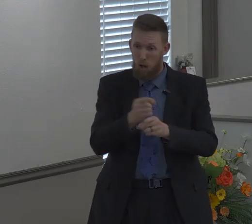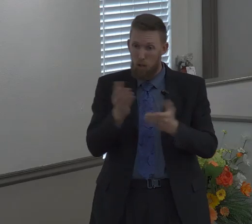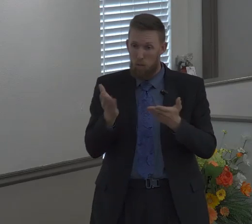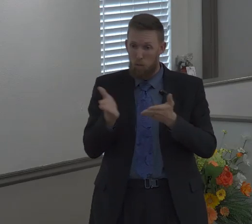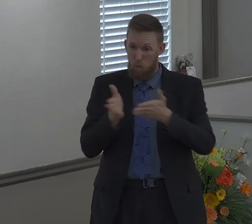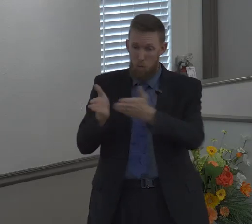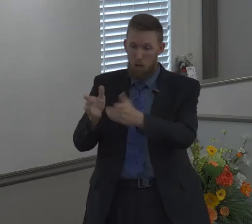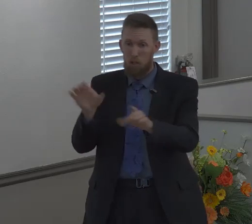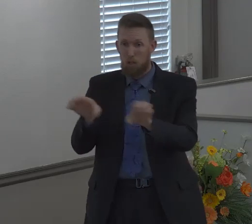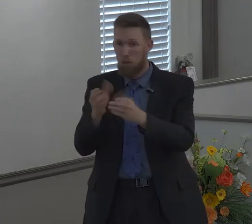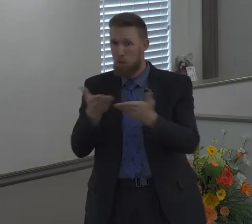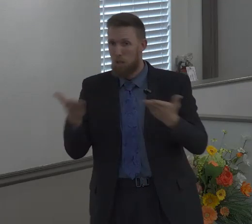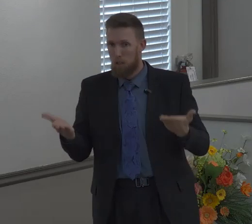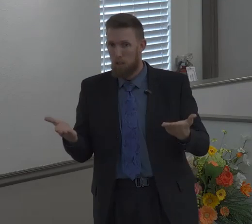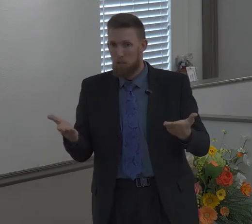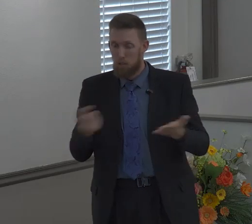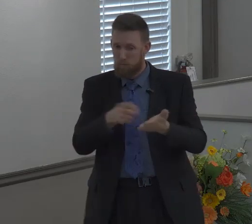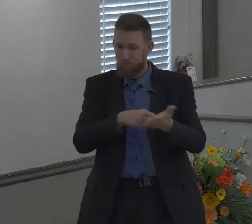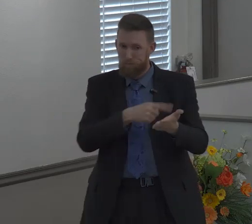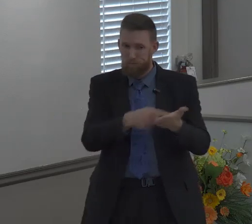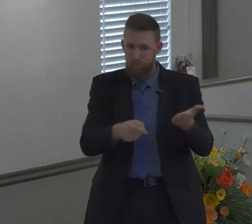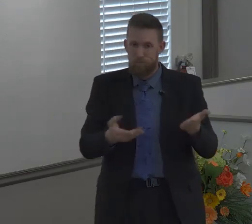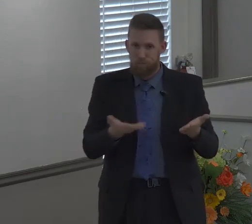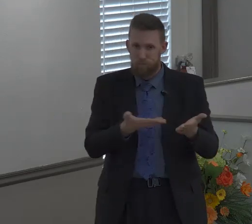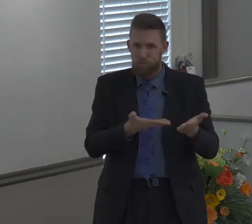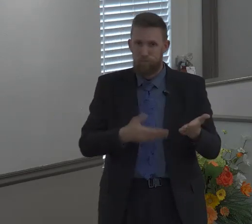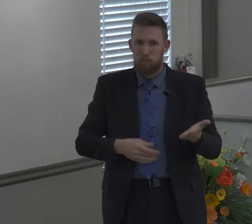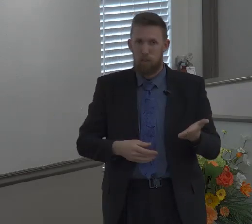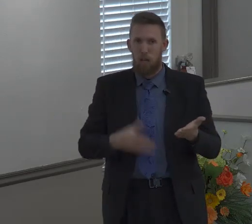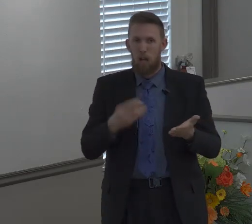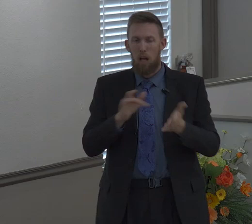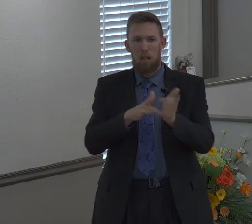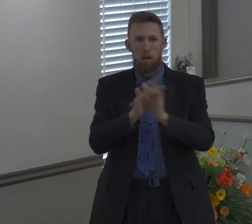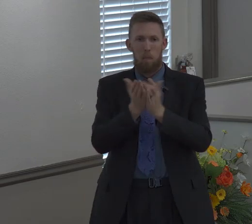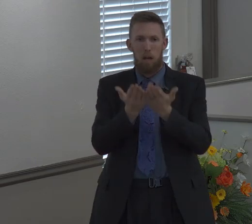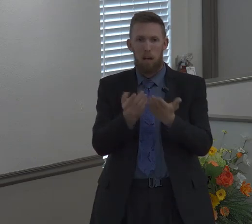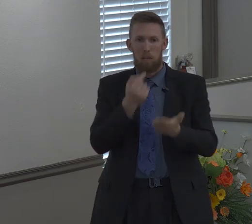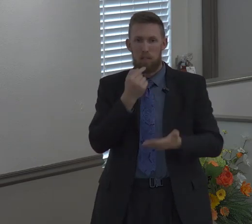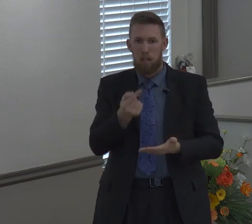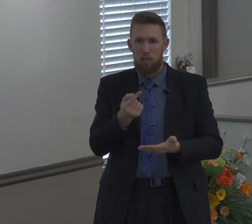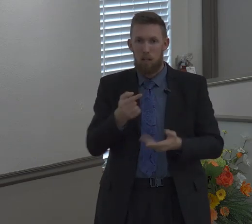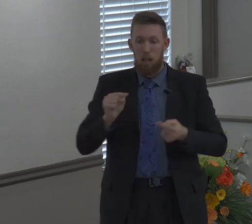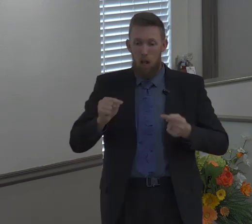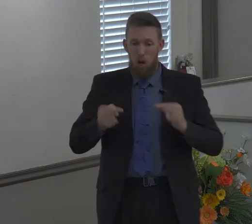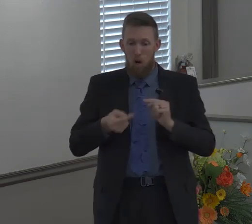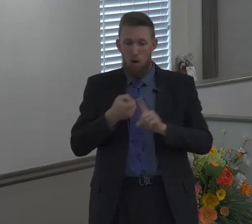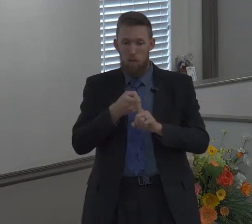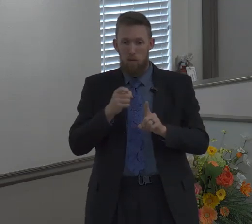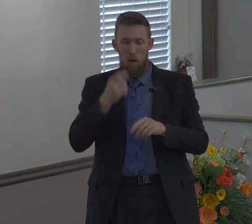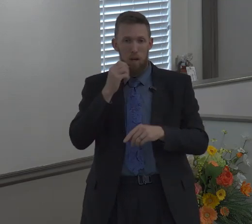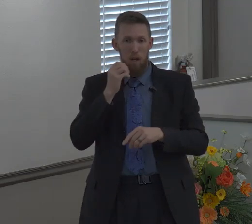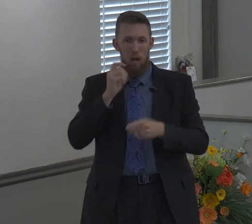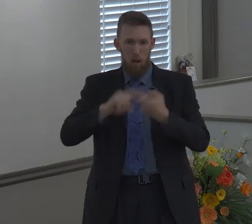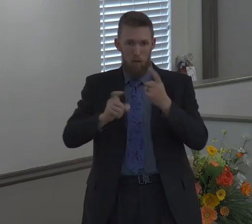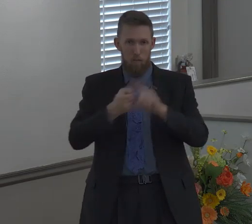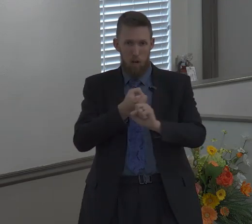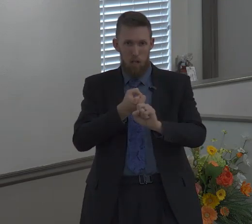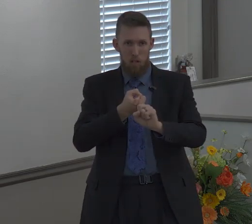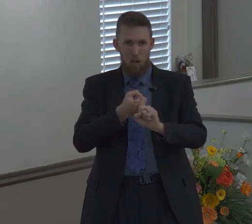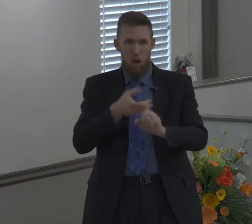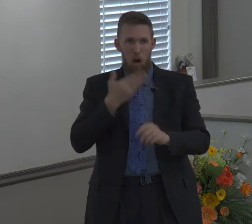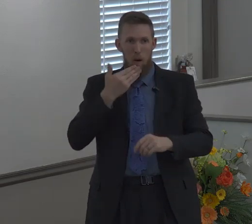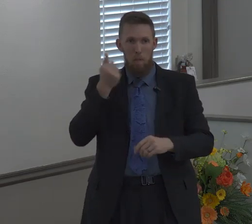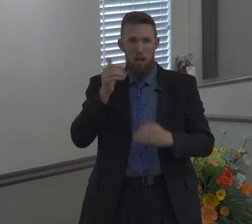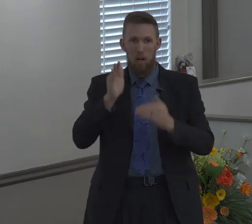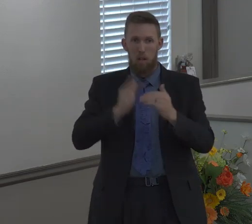okay? And listen, the Bible tells us very explicitly that the wounds of a friend are better than